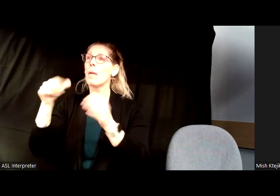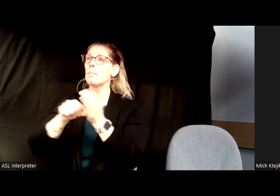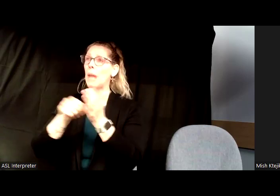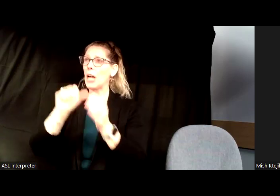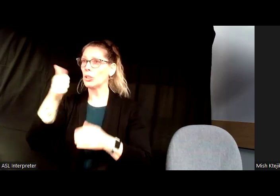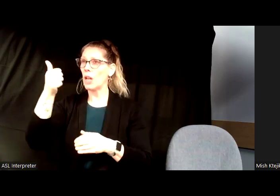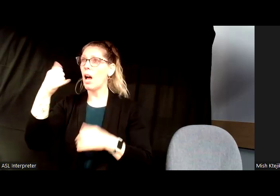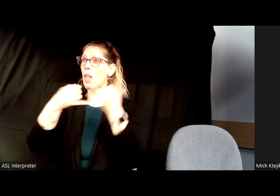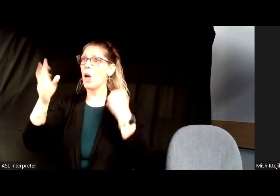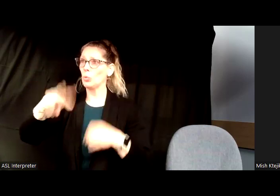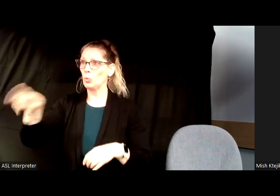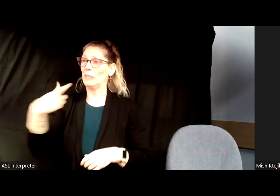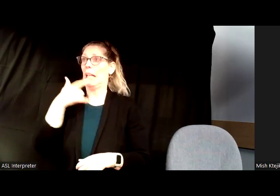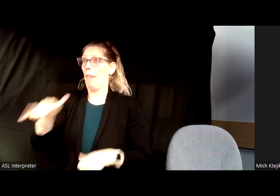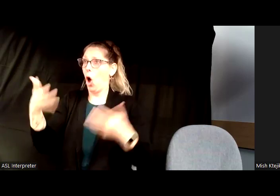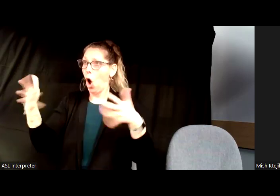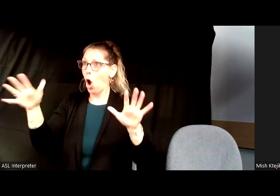10.